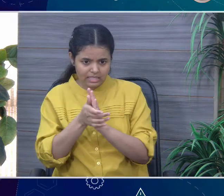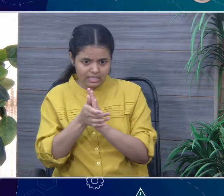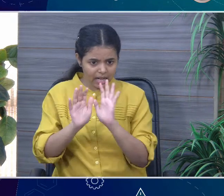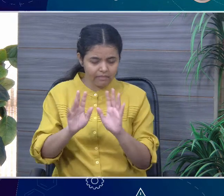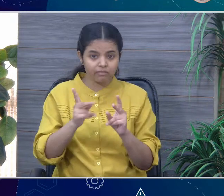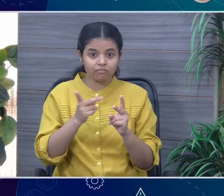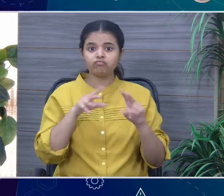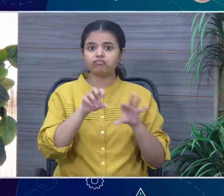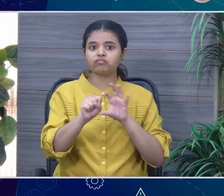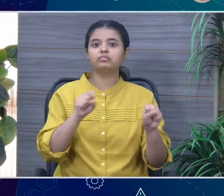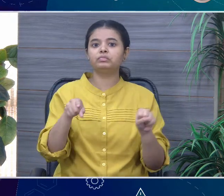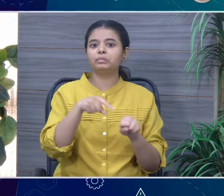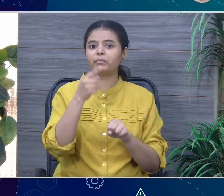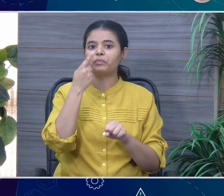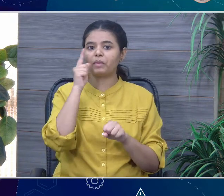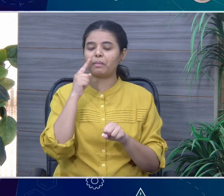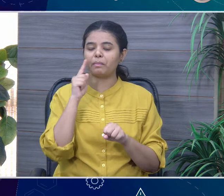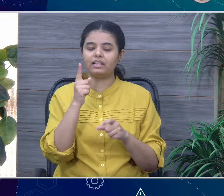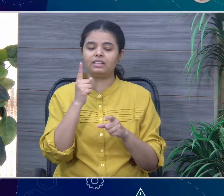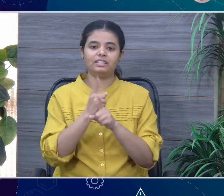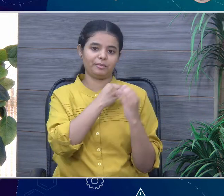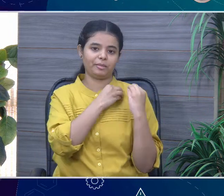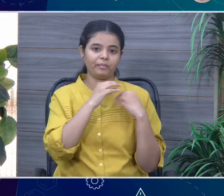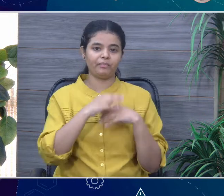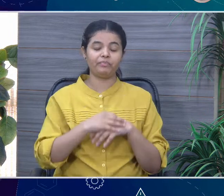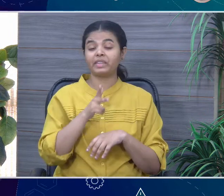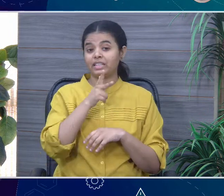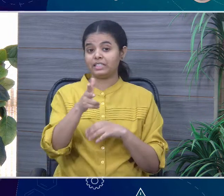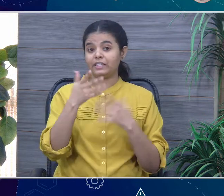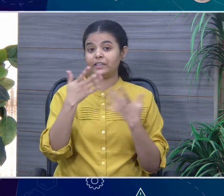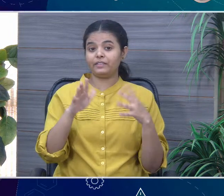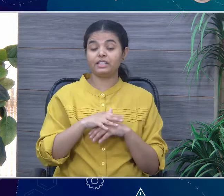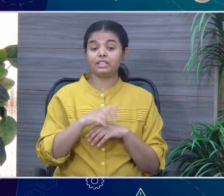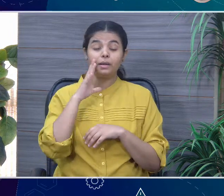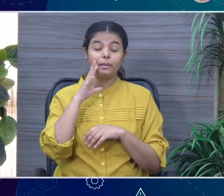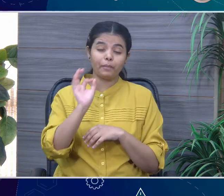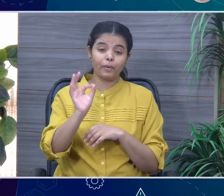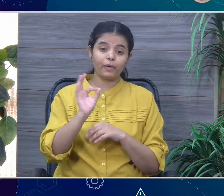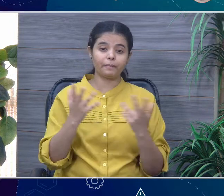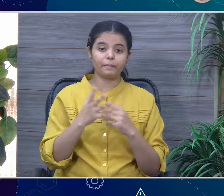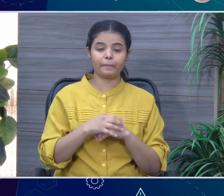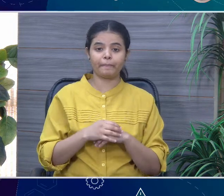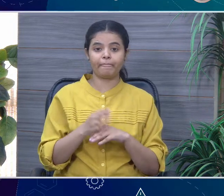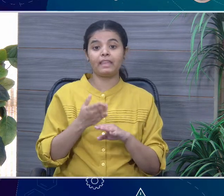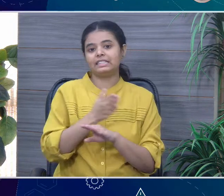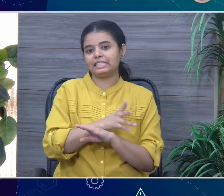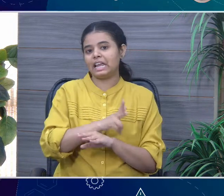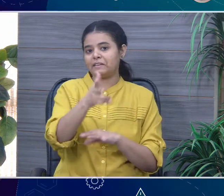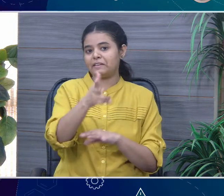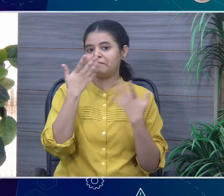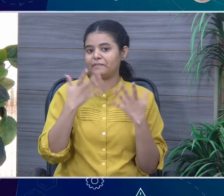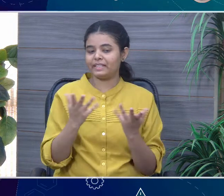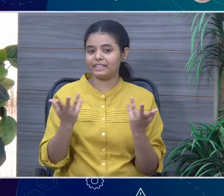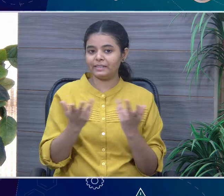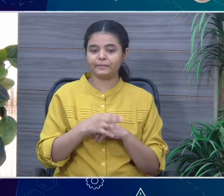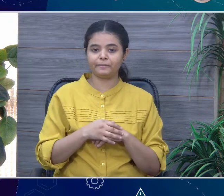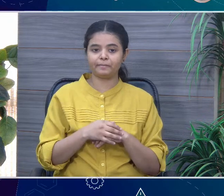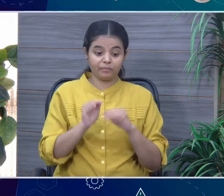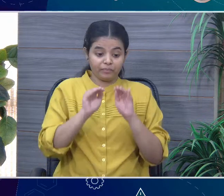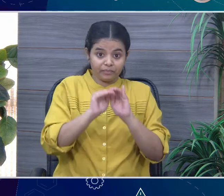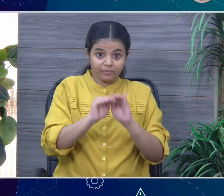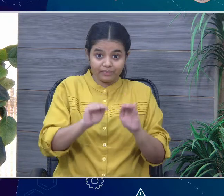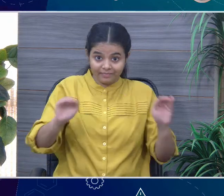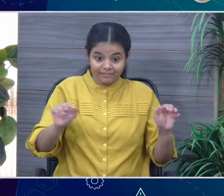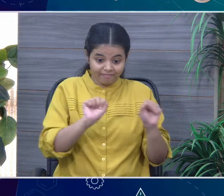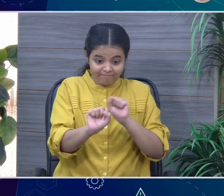potentialities. Now, having said that, what then important is, as I said in the beginning also, each